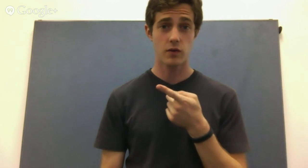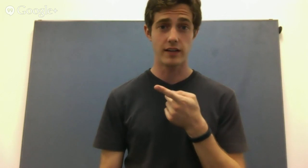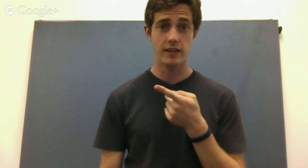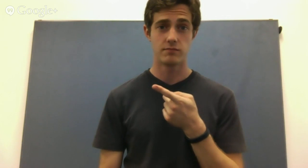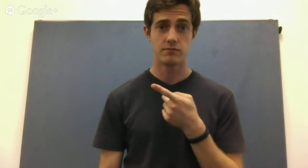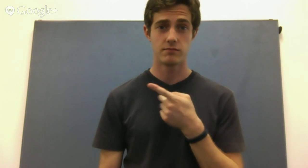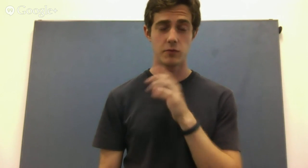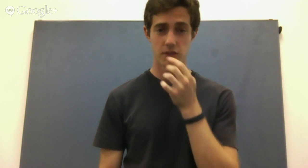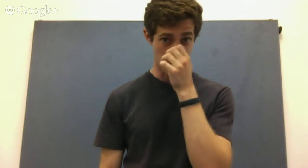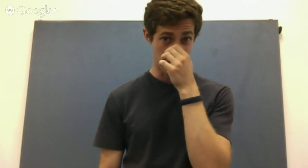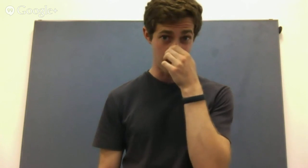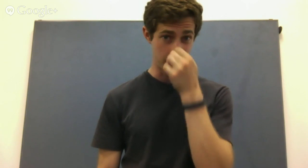situations,